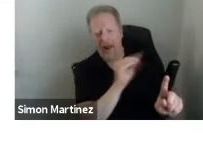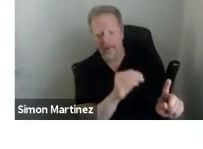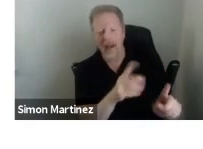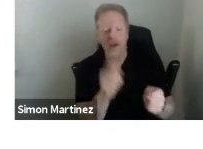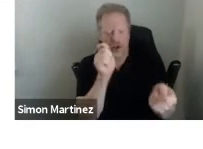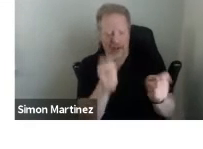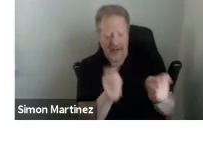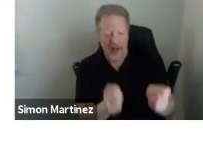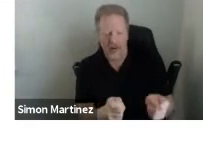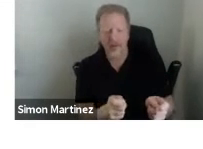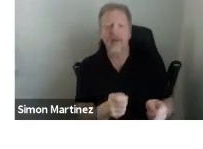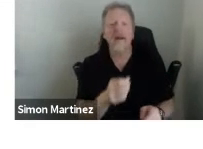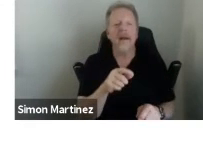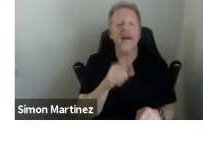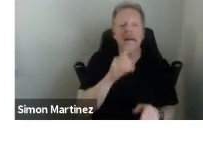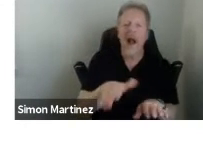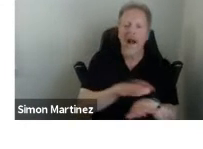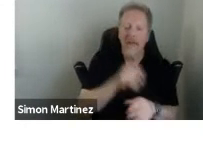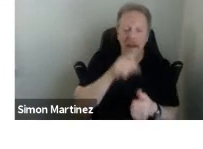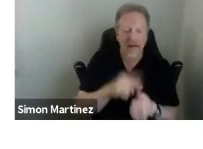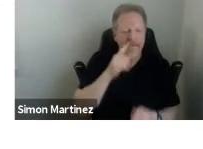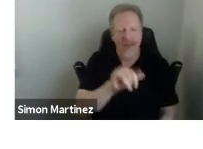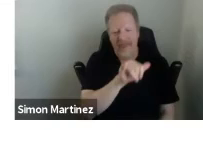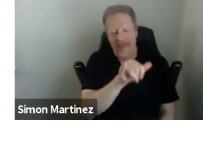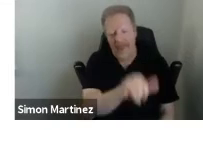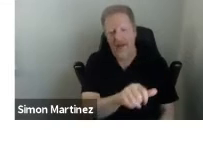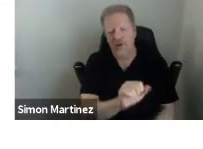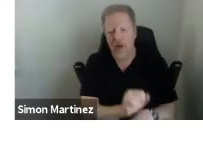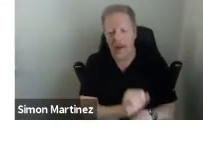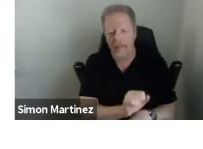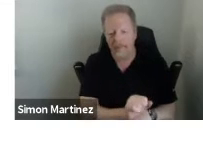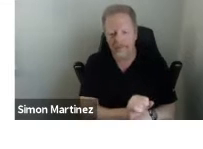it, each cover letter, for that job.